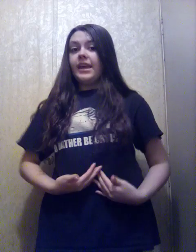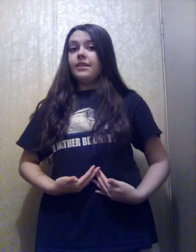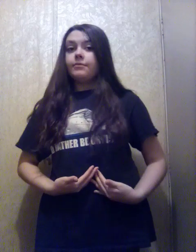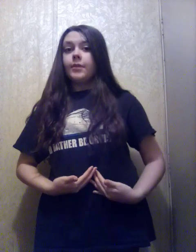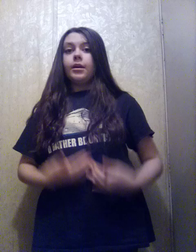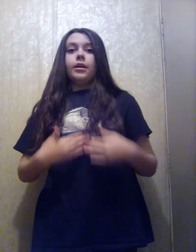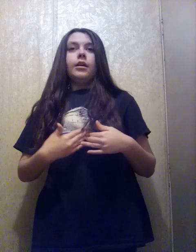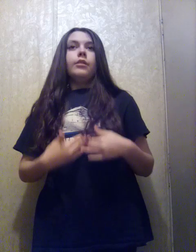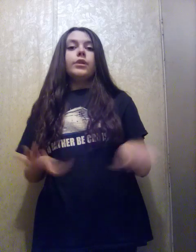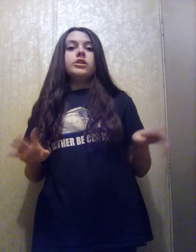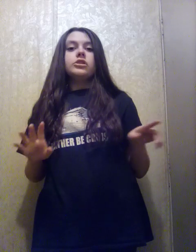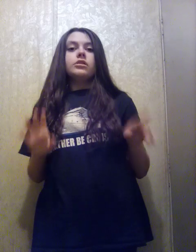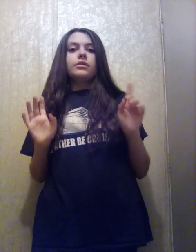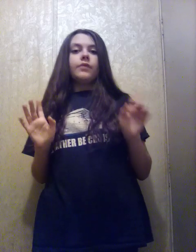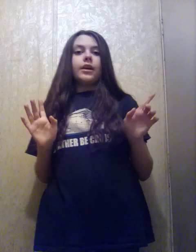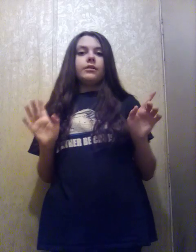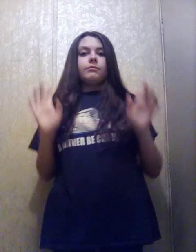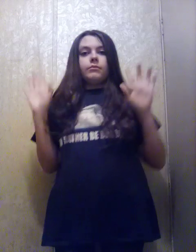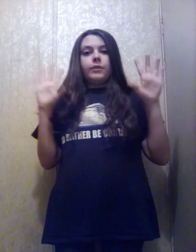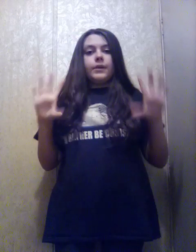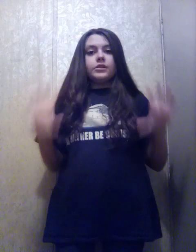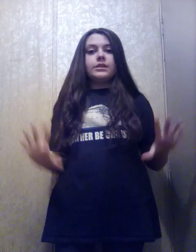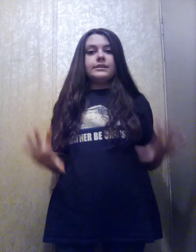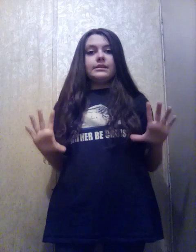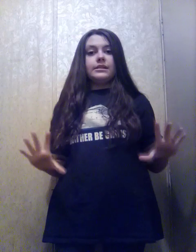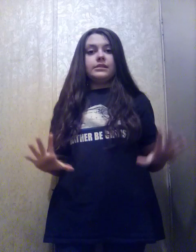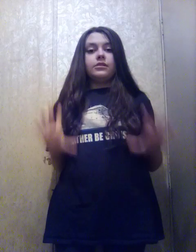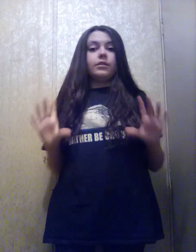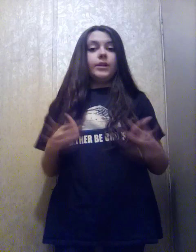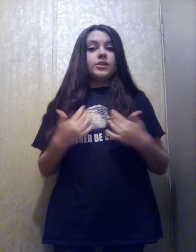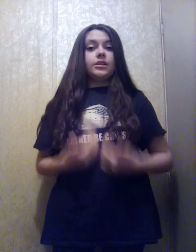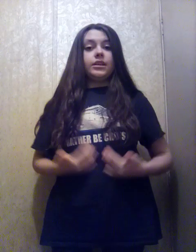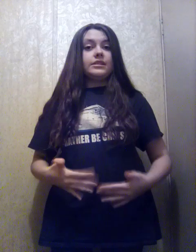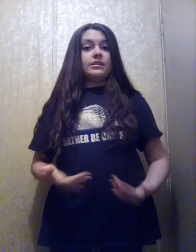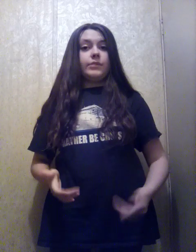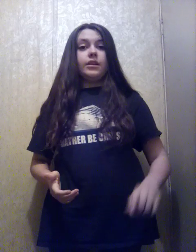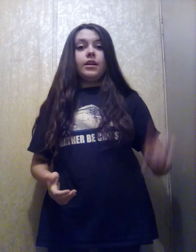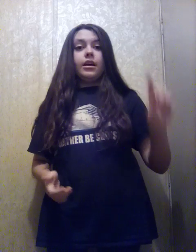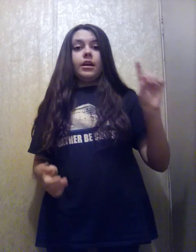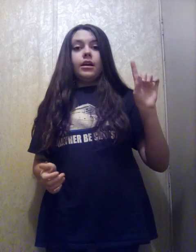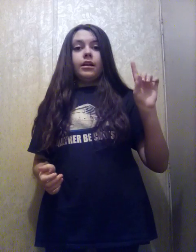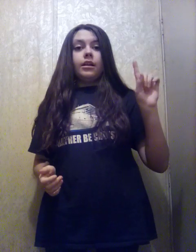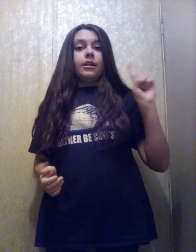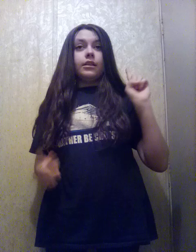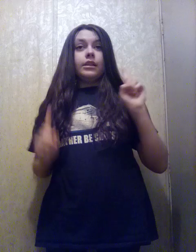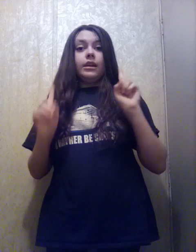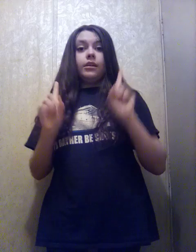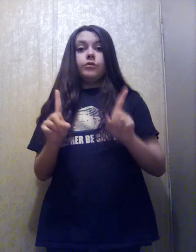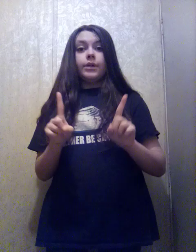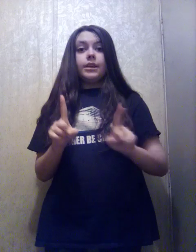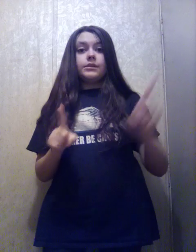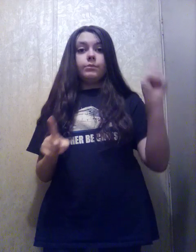hate. Which, like, imagine this is a TikTok. Imagine, like, this isn't me. The credits would